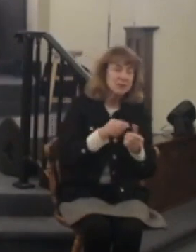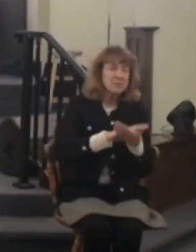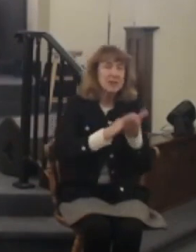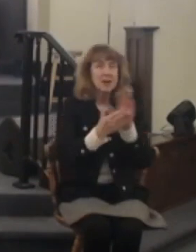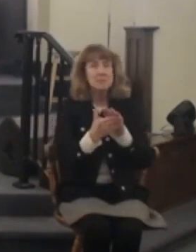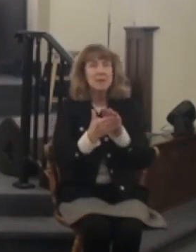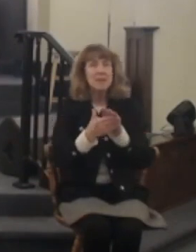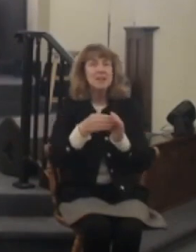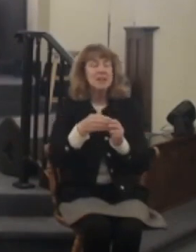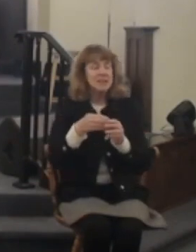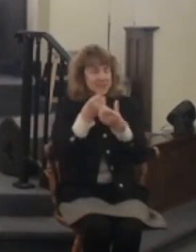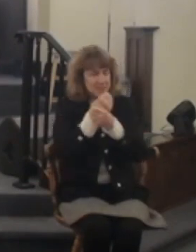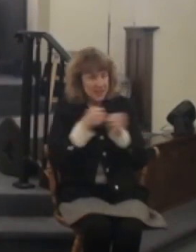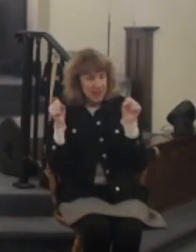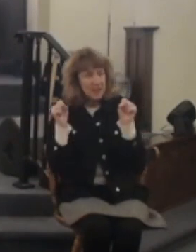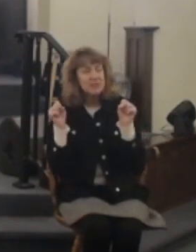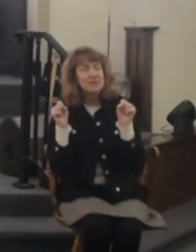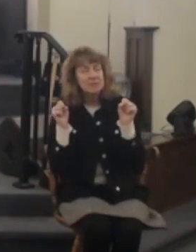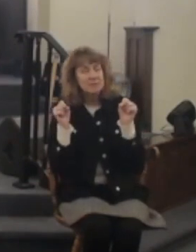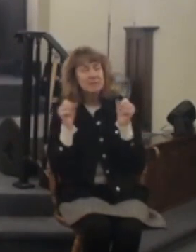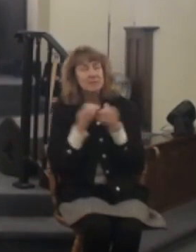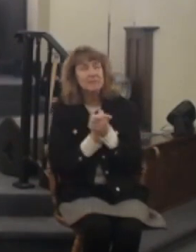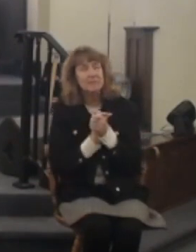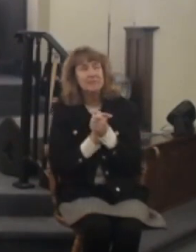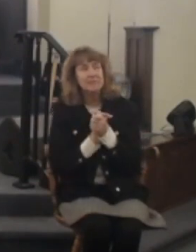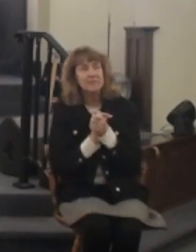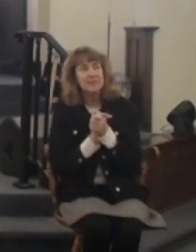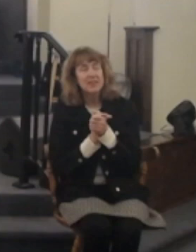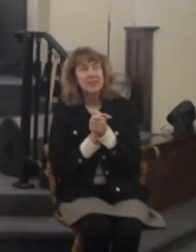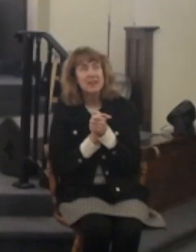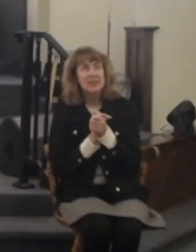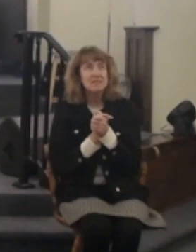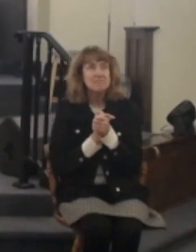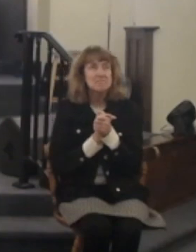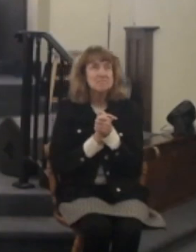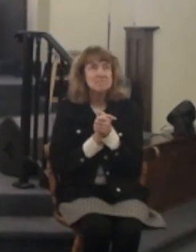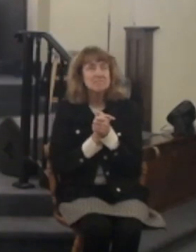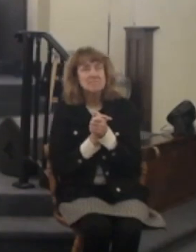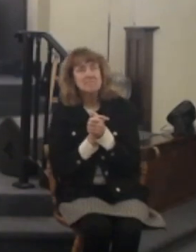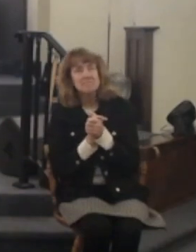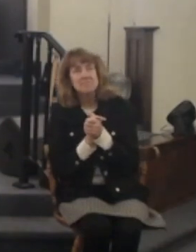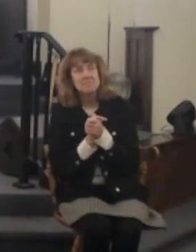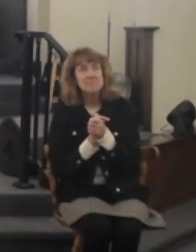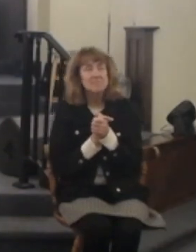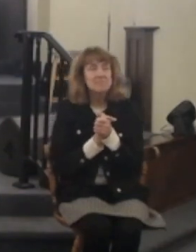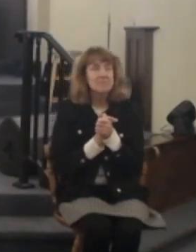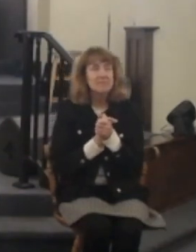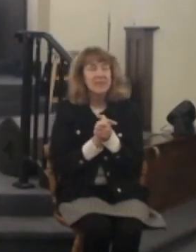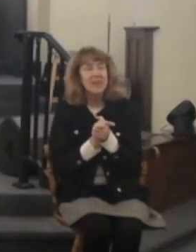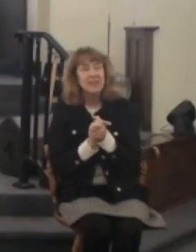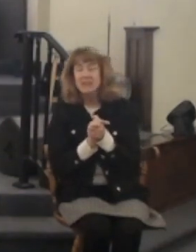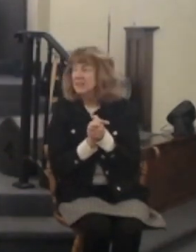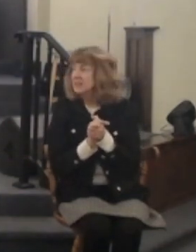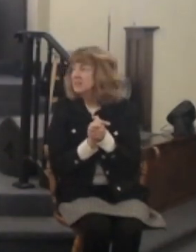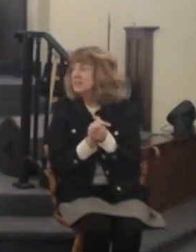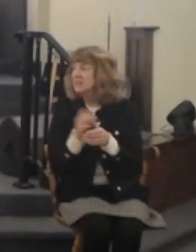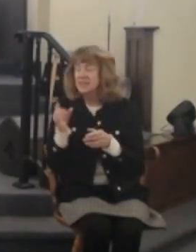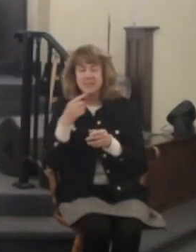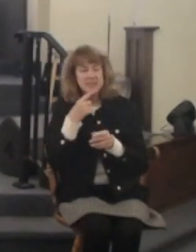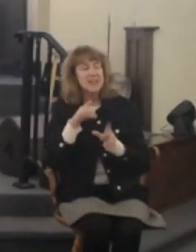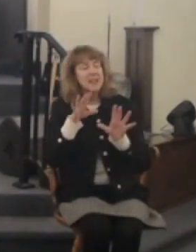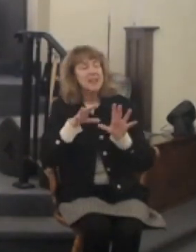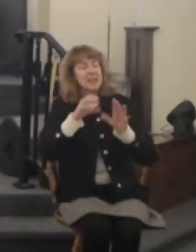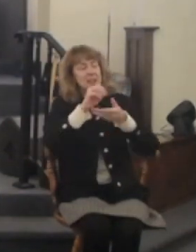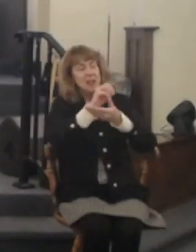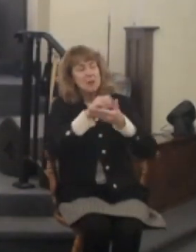ready to conquer the world, it's because it's exciting. But Jesus said he writes